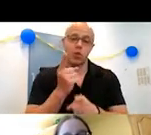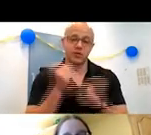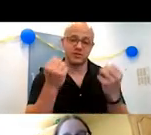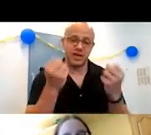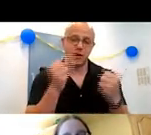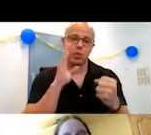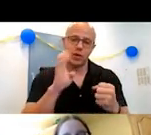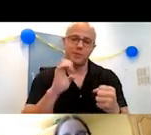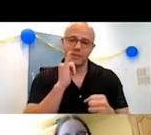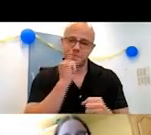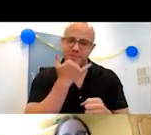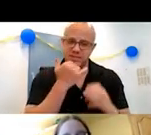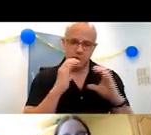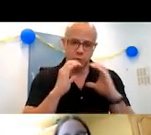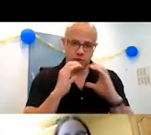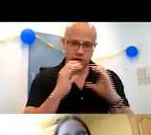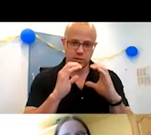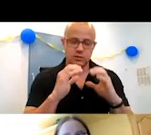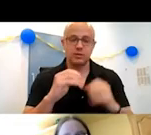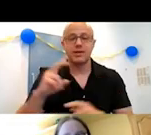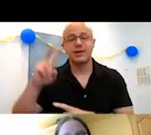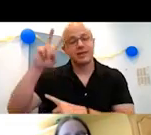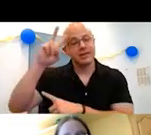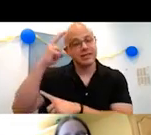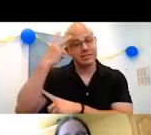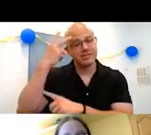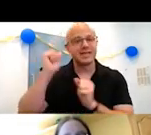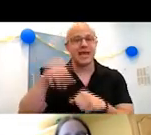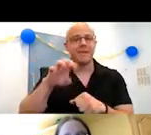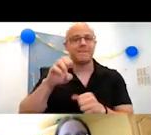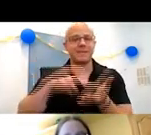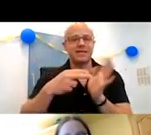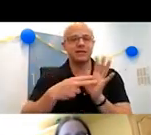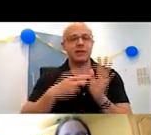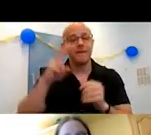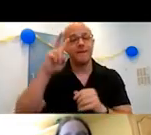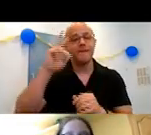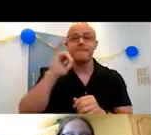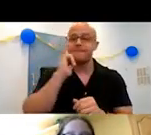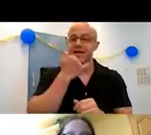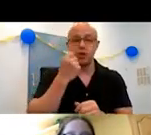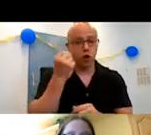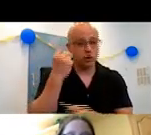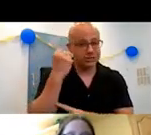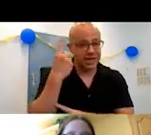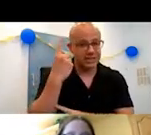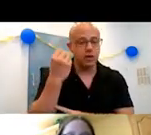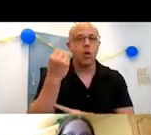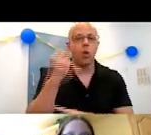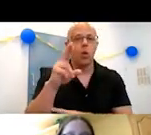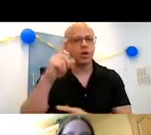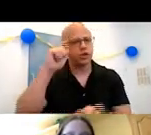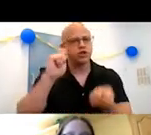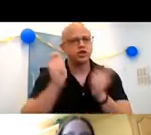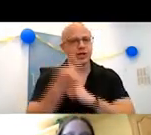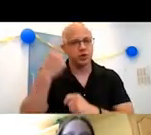to be honest, most appropriate sign would be miscommunicate and then miscommunication.